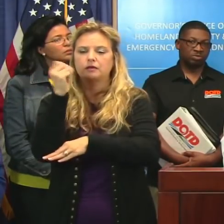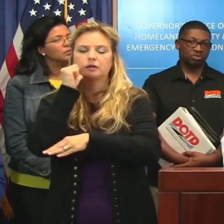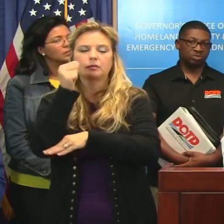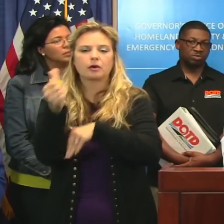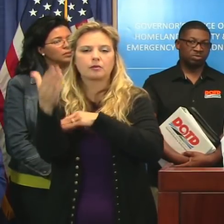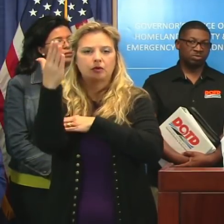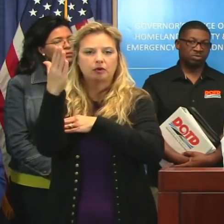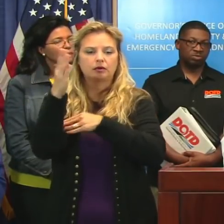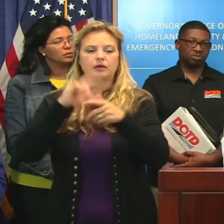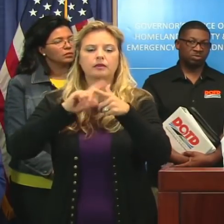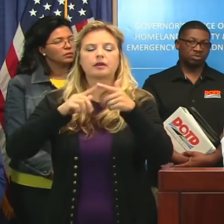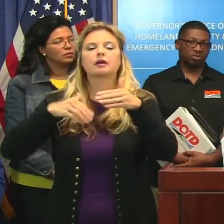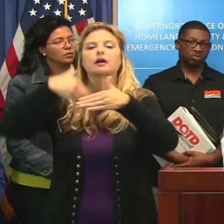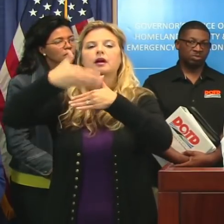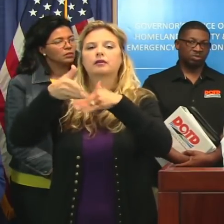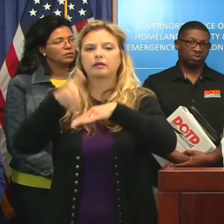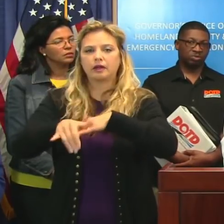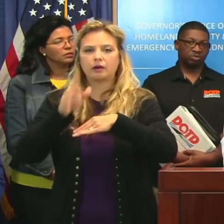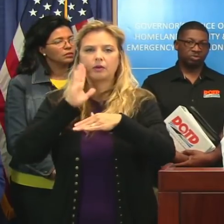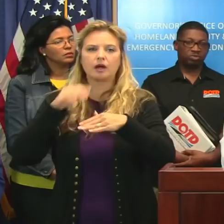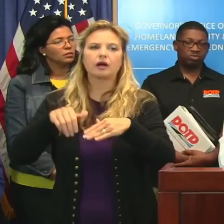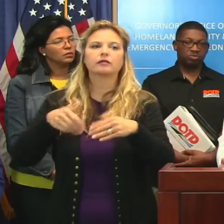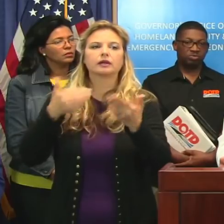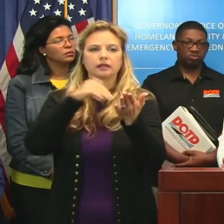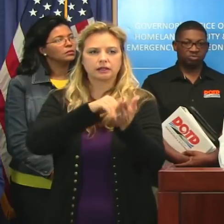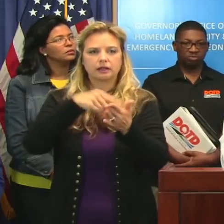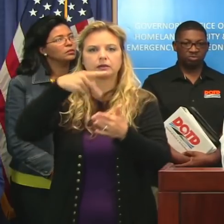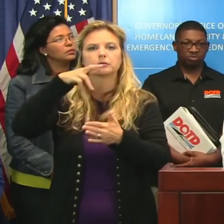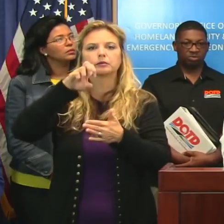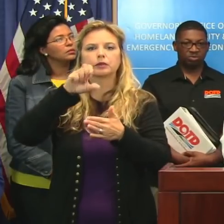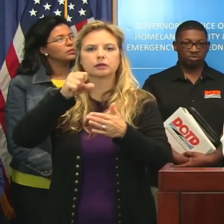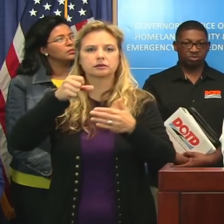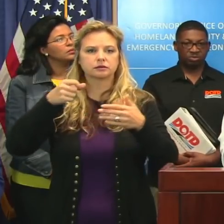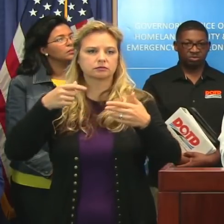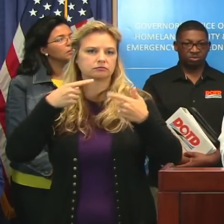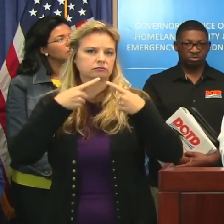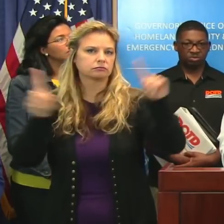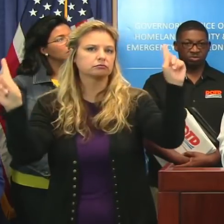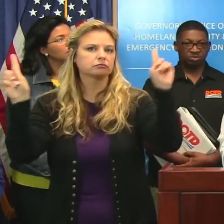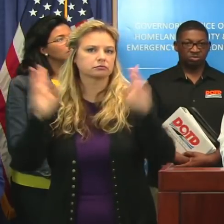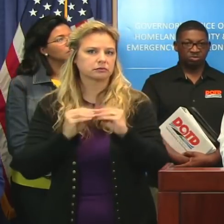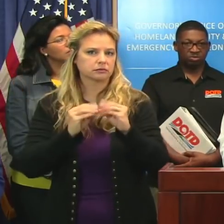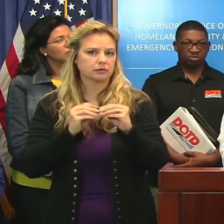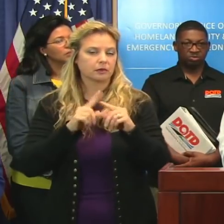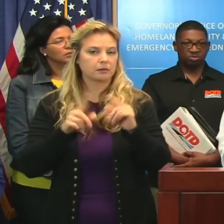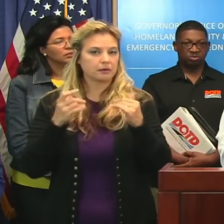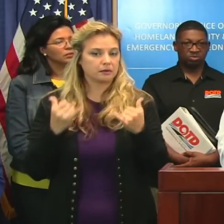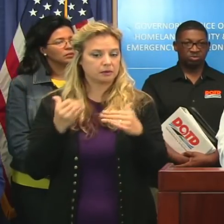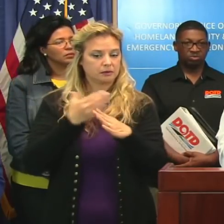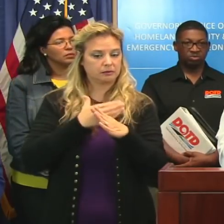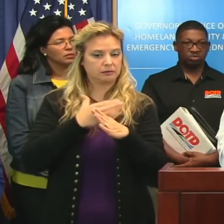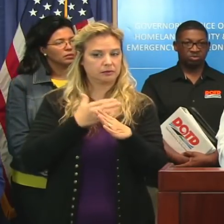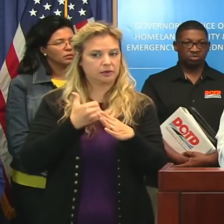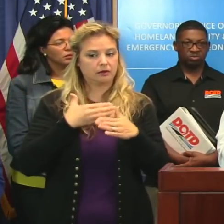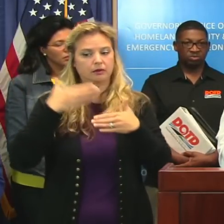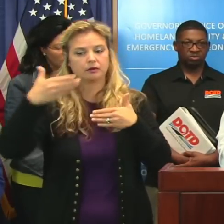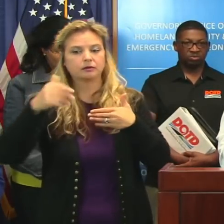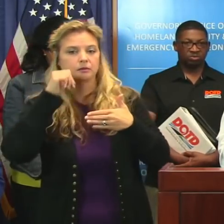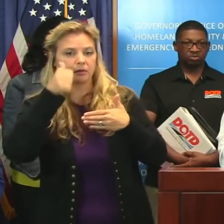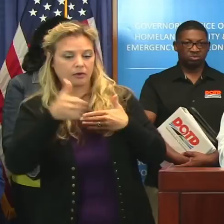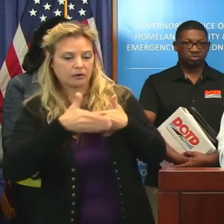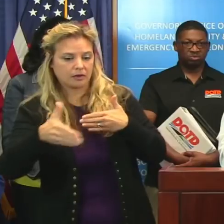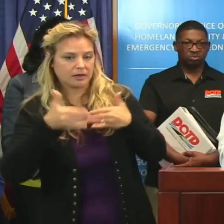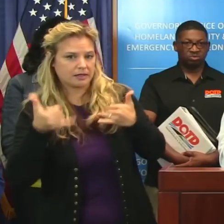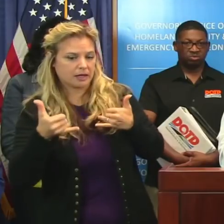that meeting up with another press conference to update everyone. But between now and then, I encourage everyone to